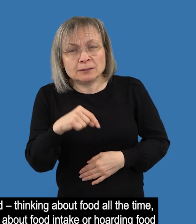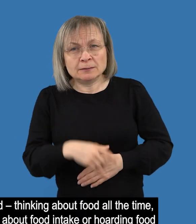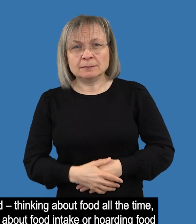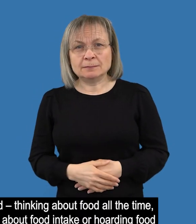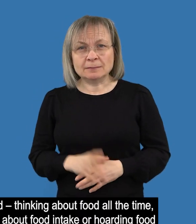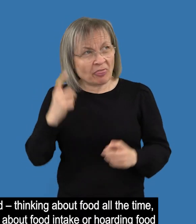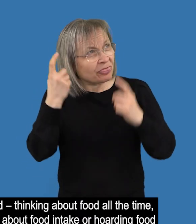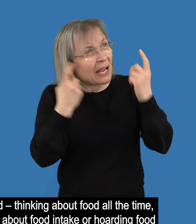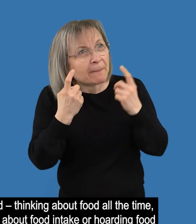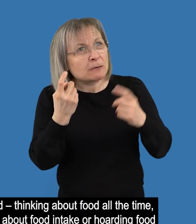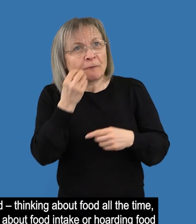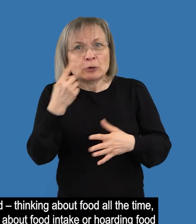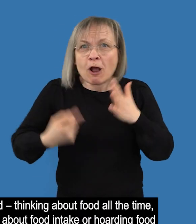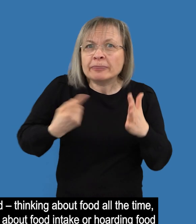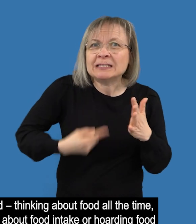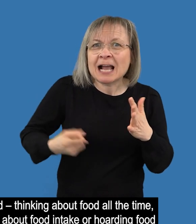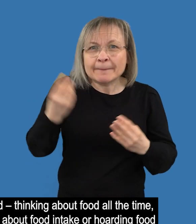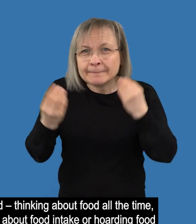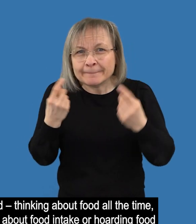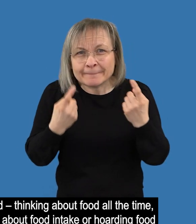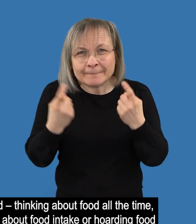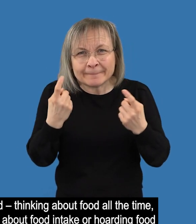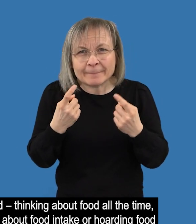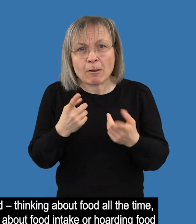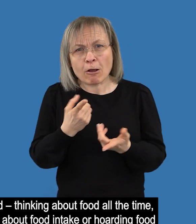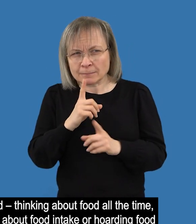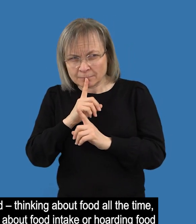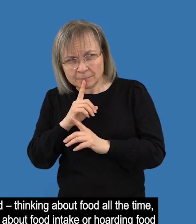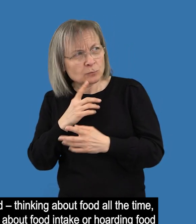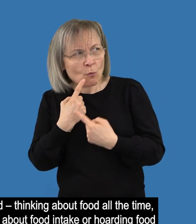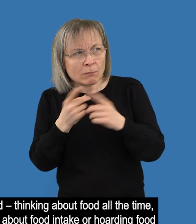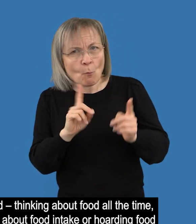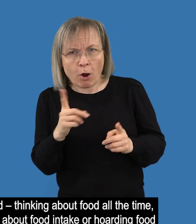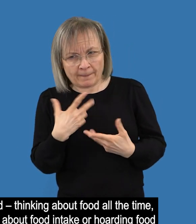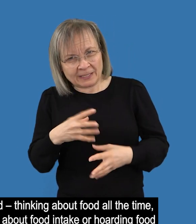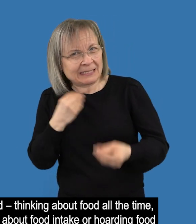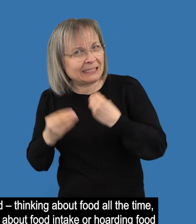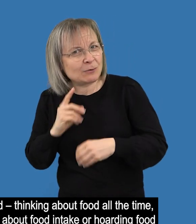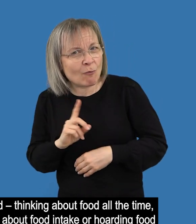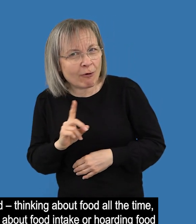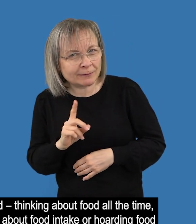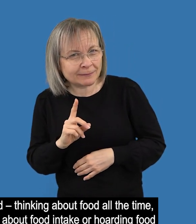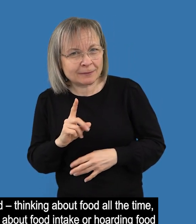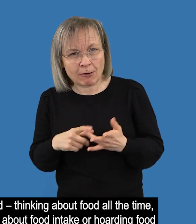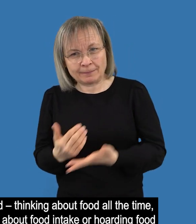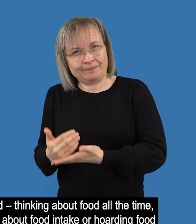Focus on food, thinking about food all the time, being secretive about food intake or hoarding food.